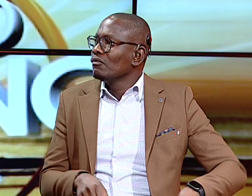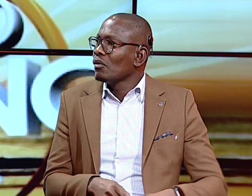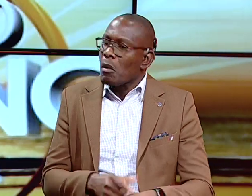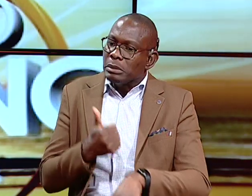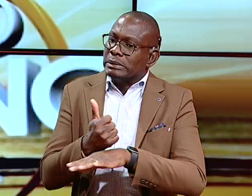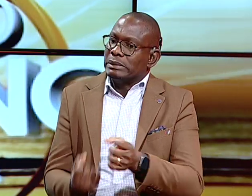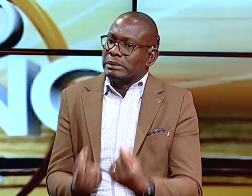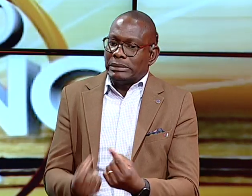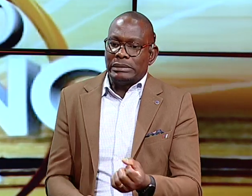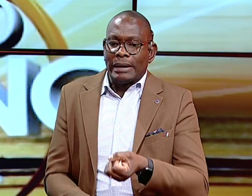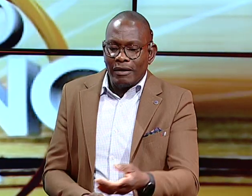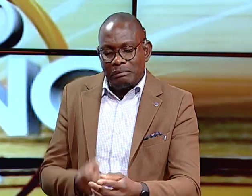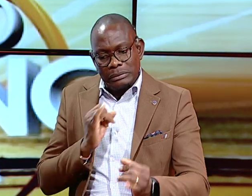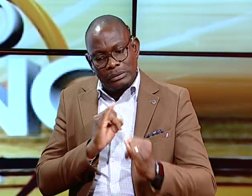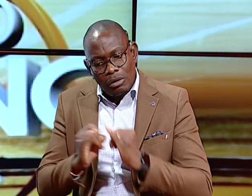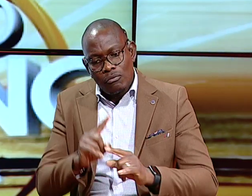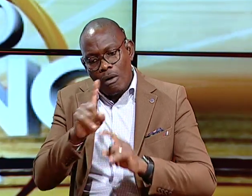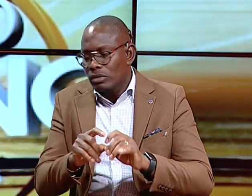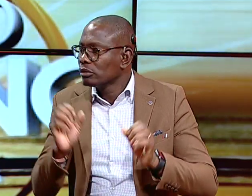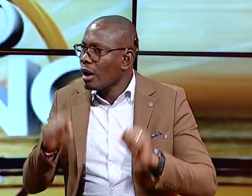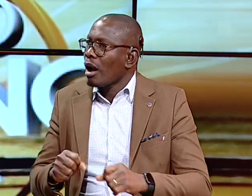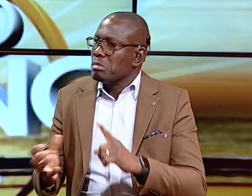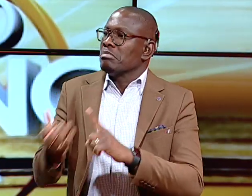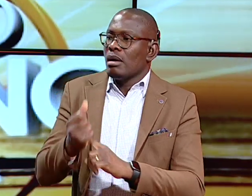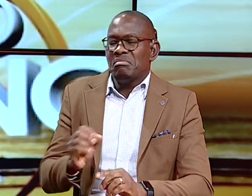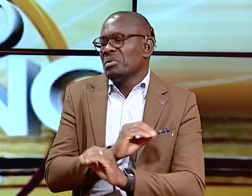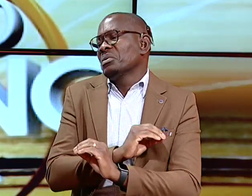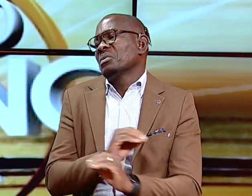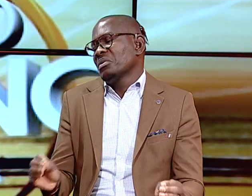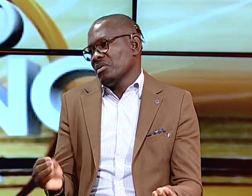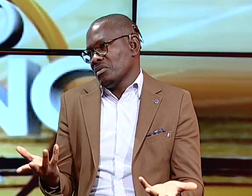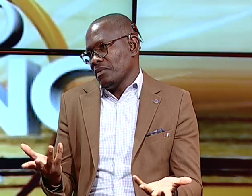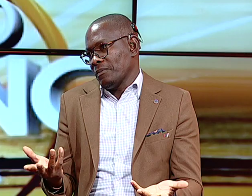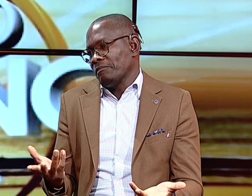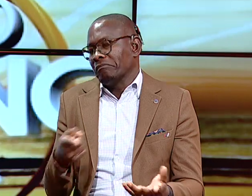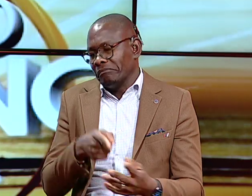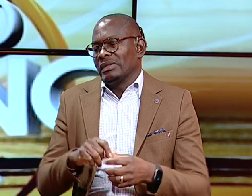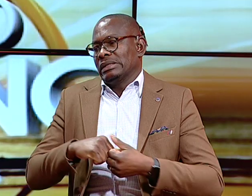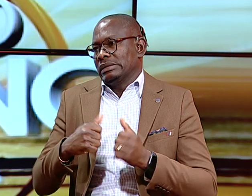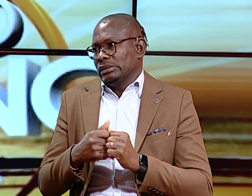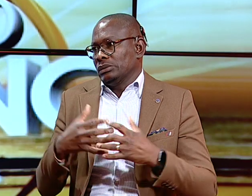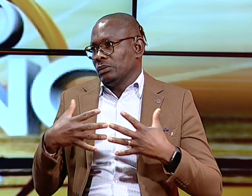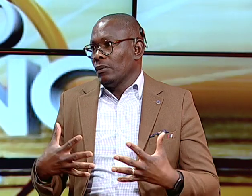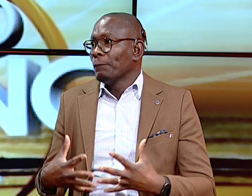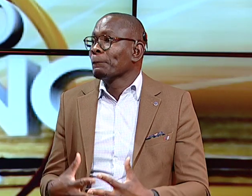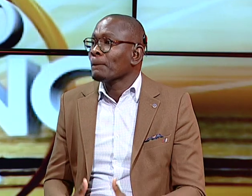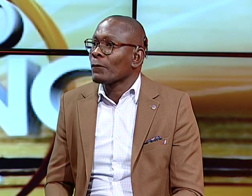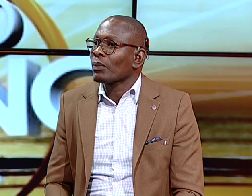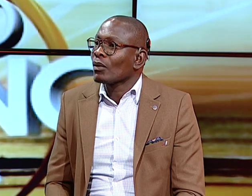we cannot allow that deaf people are excluded from interviews. And allow me to interrupt